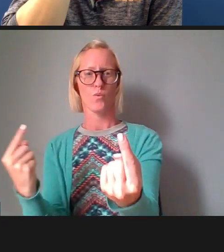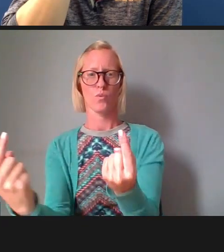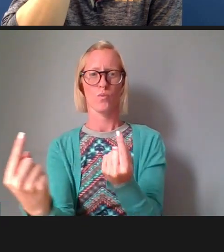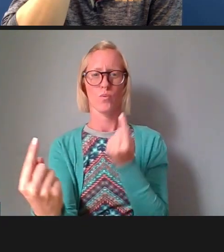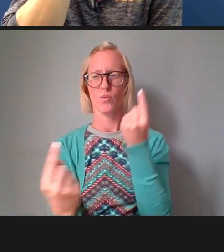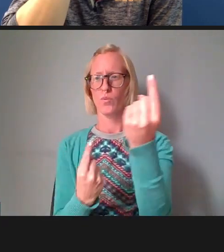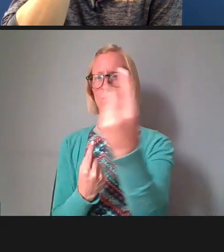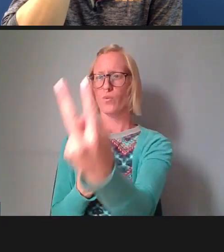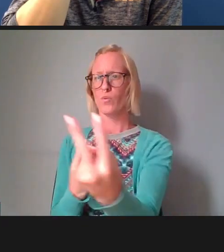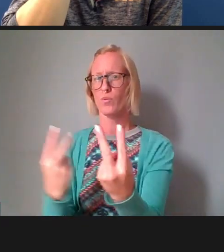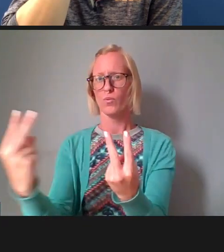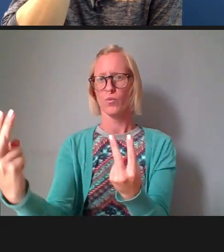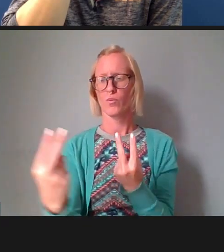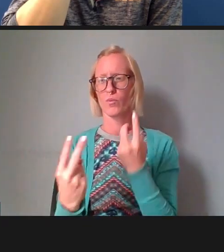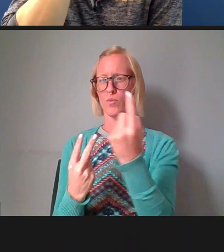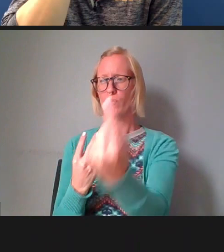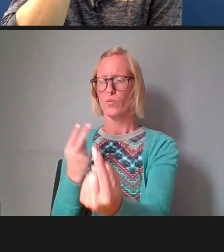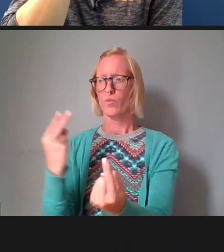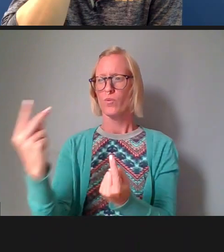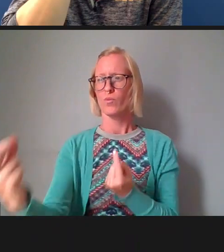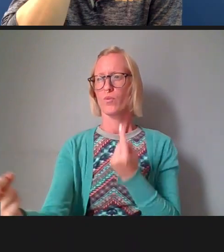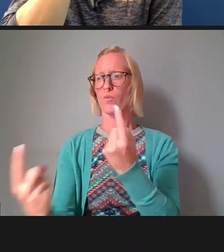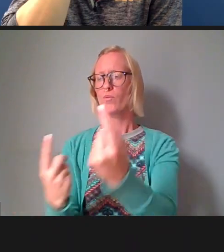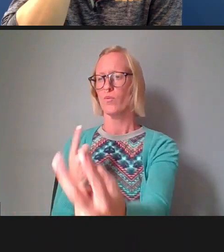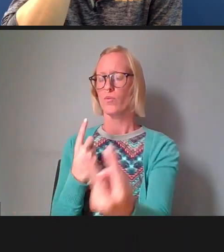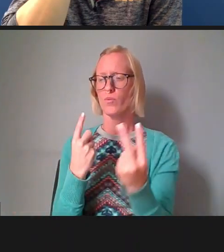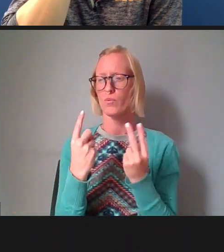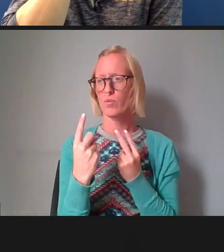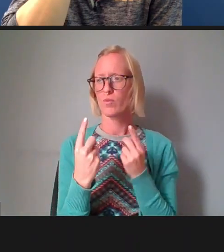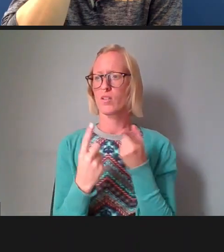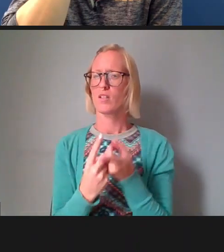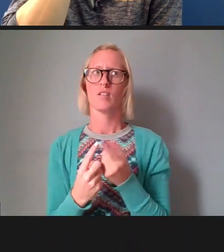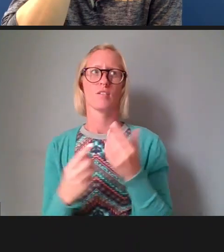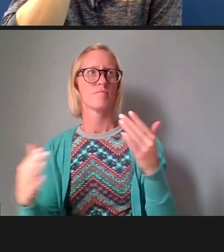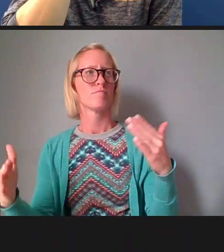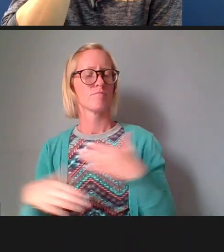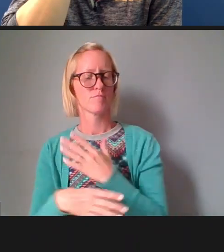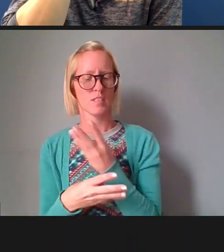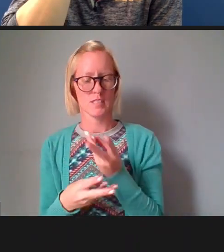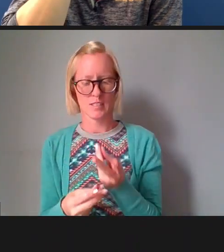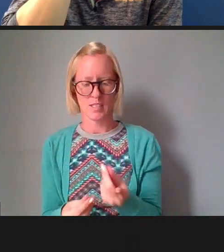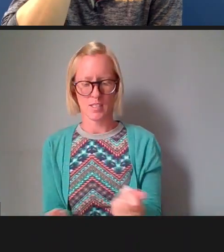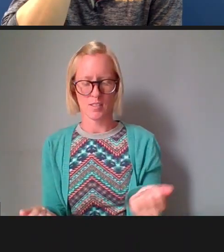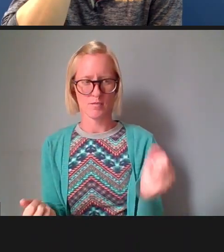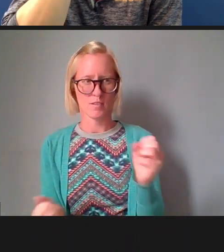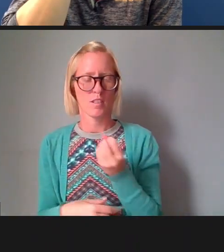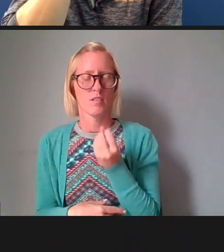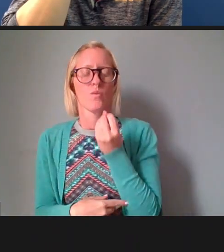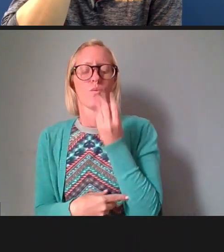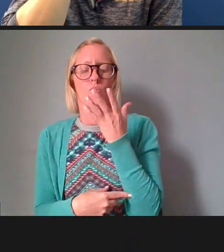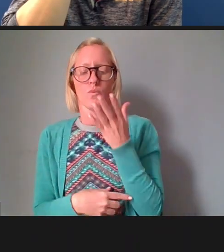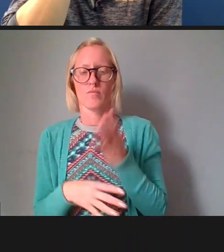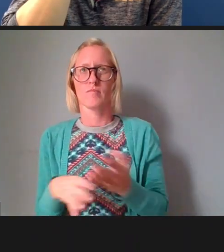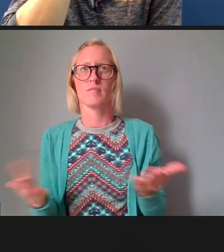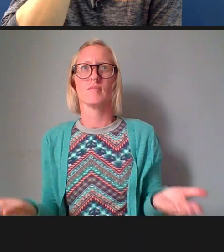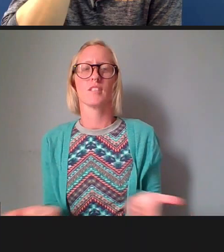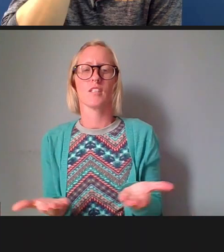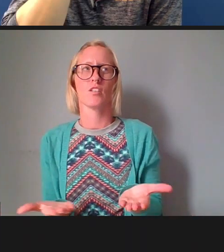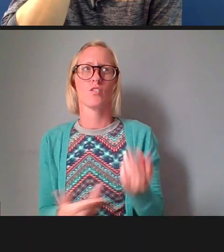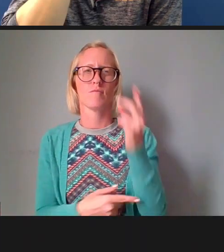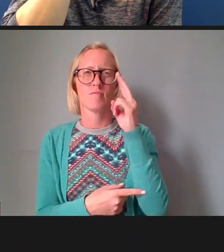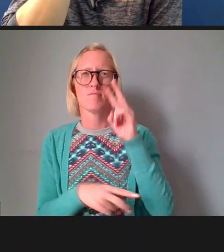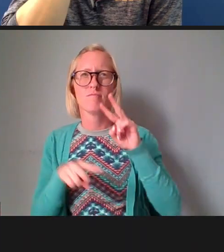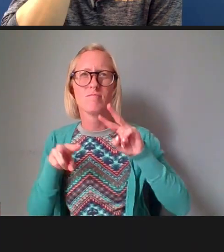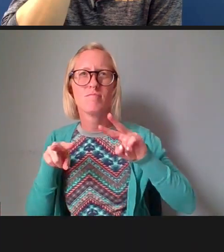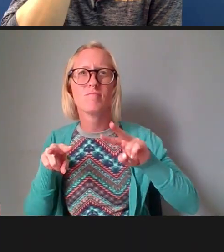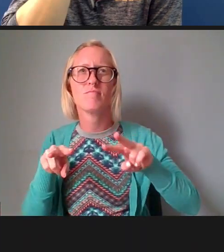in twos, leapt into visibility when they crossed the line from heat haze to nearer sand. Here, the eye was first attracted to a